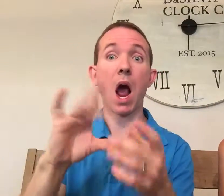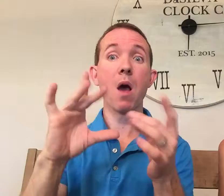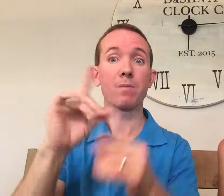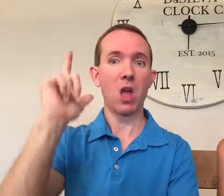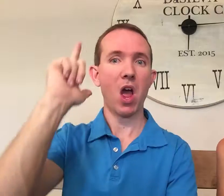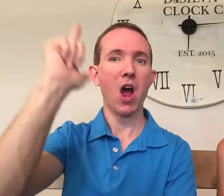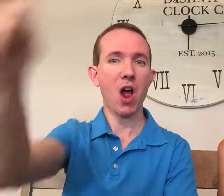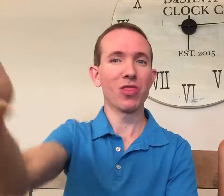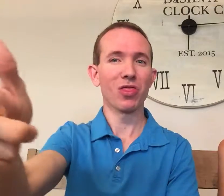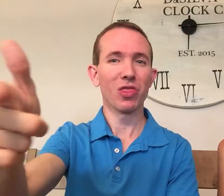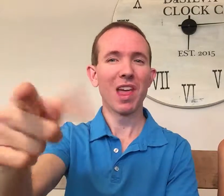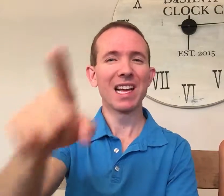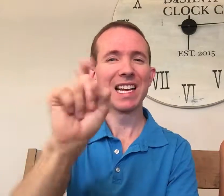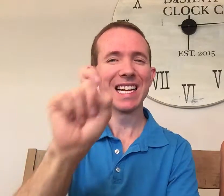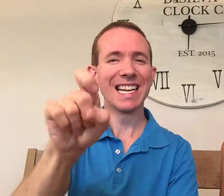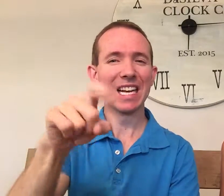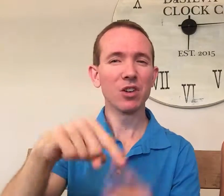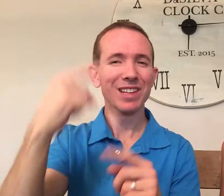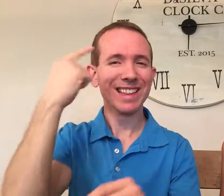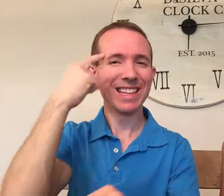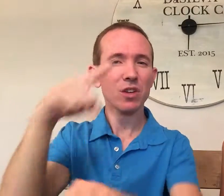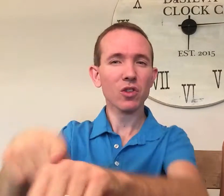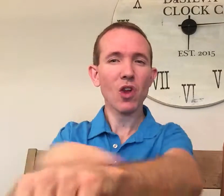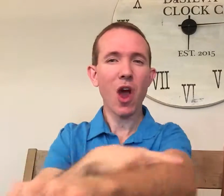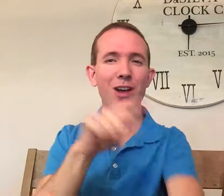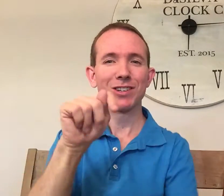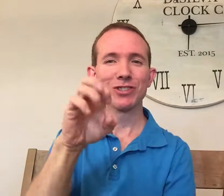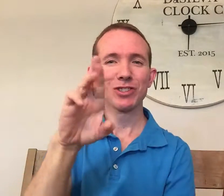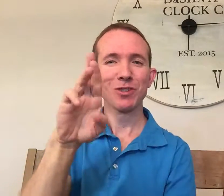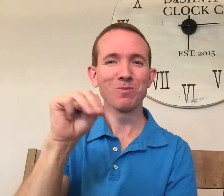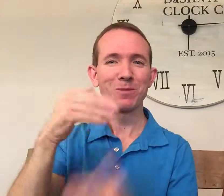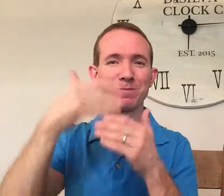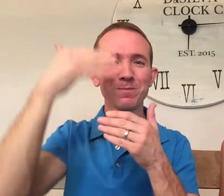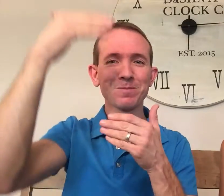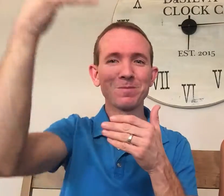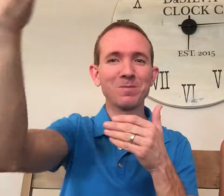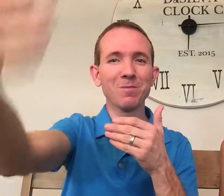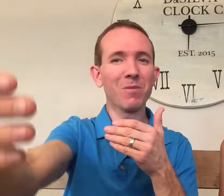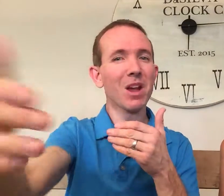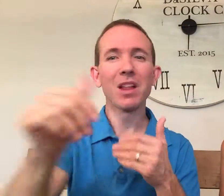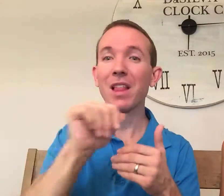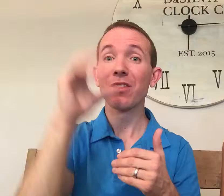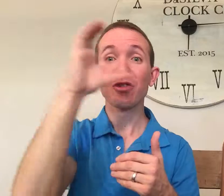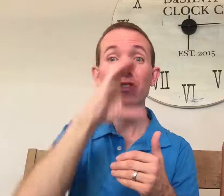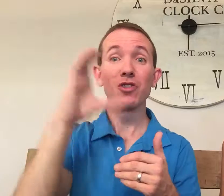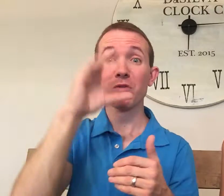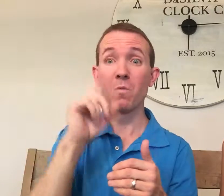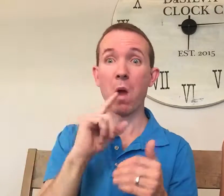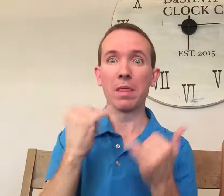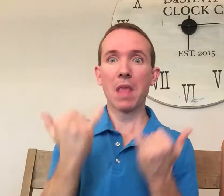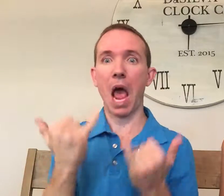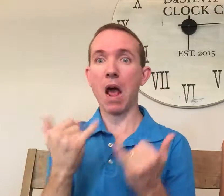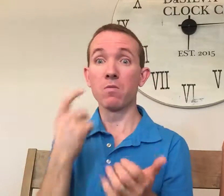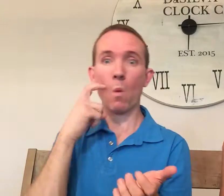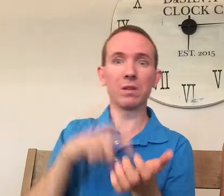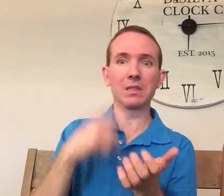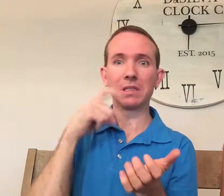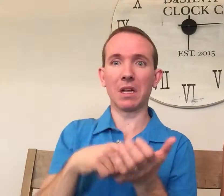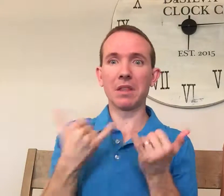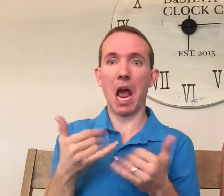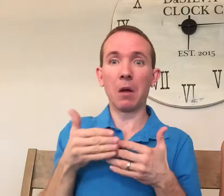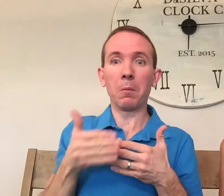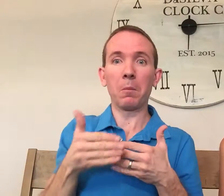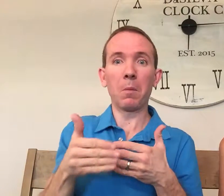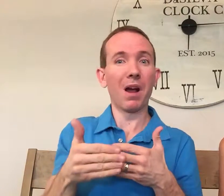people will remember and comment much later. So you need to think long term, much further into the future, and don't